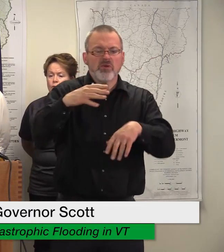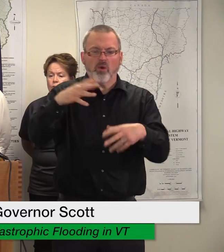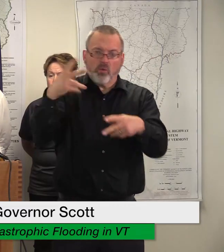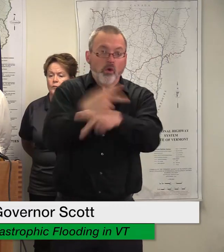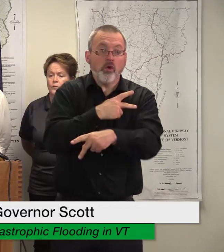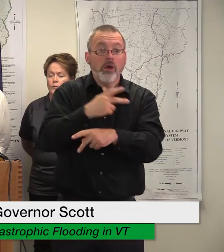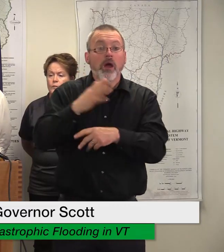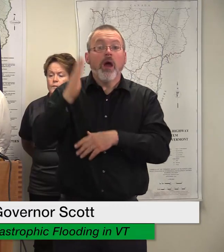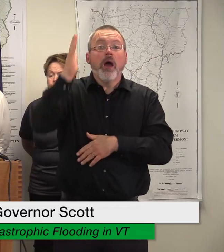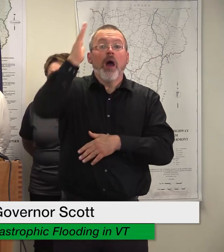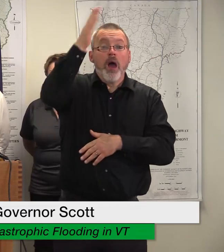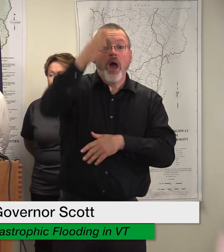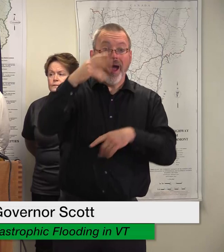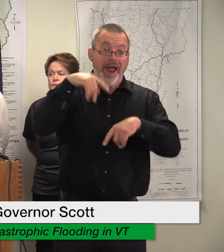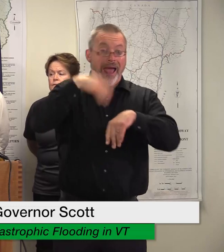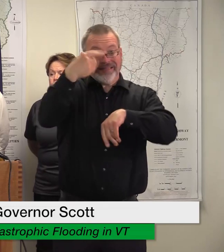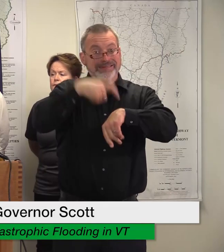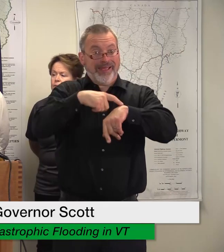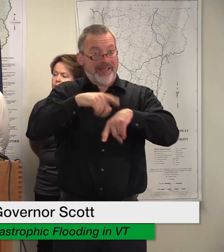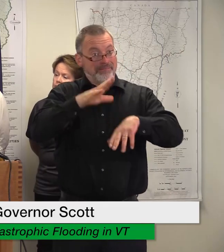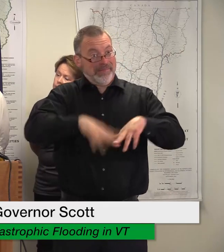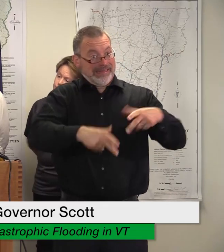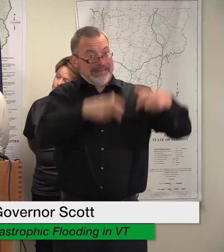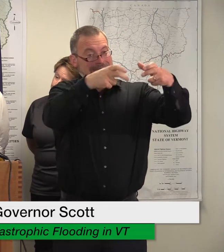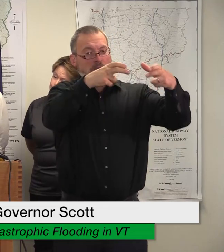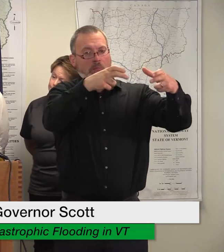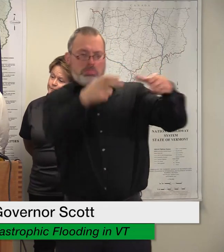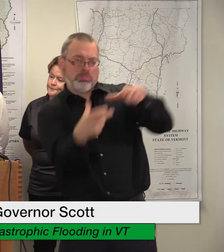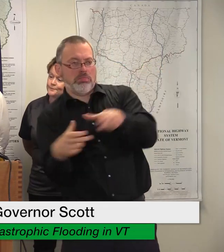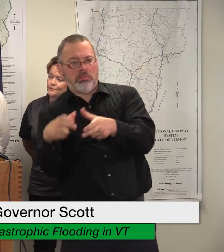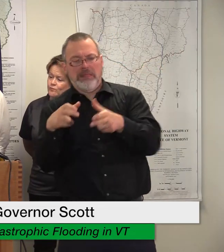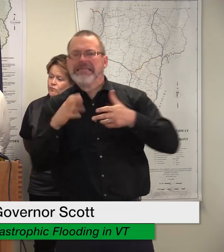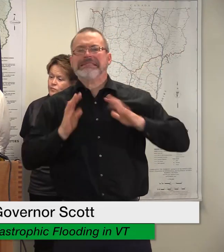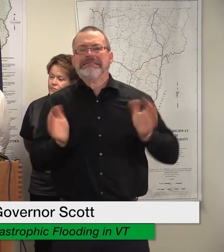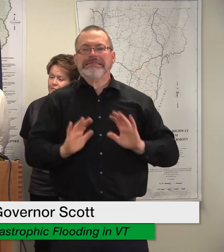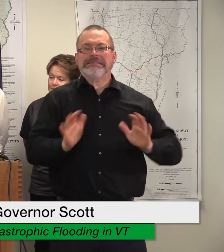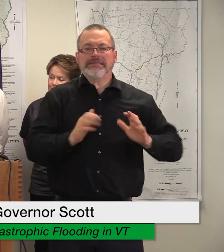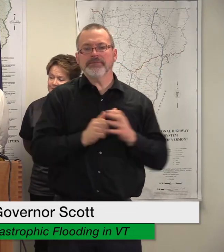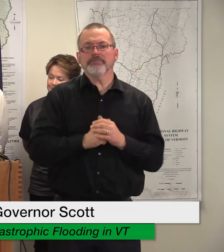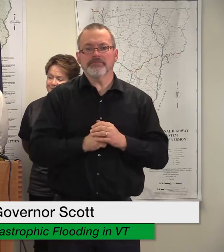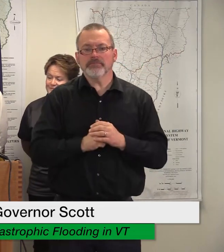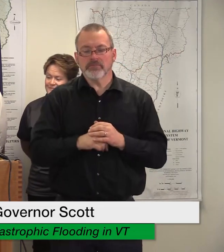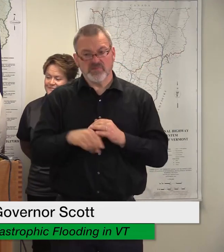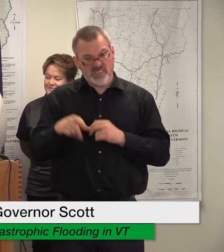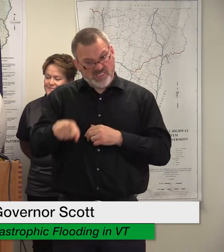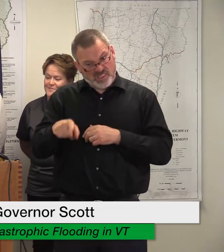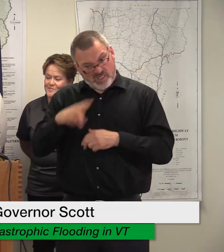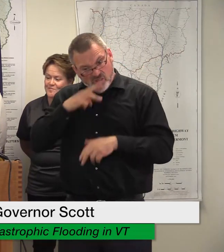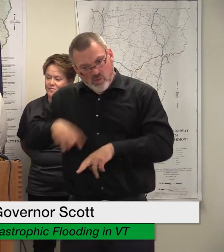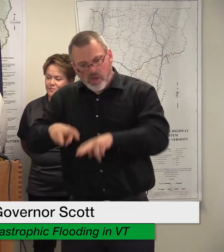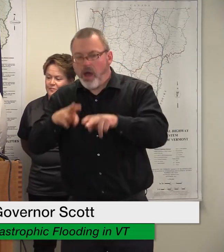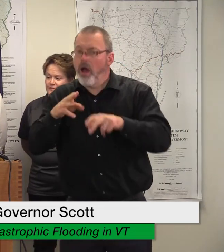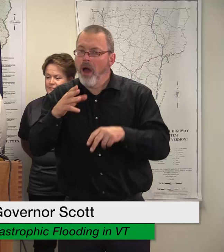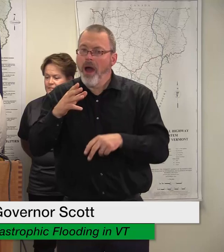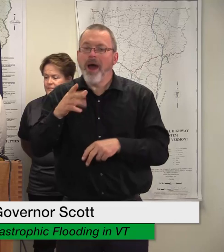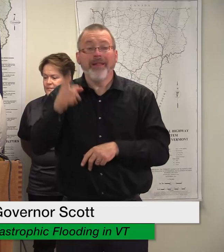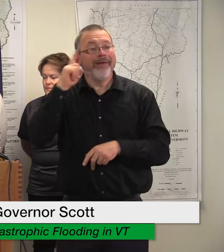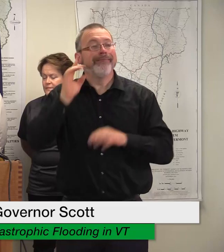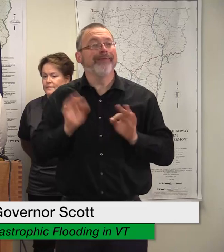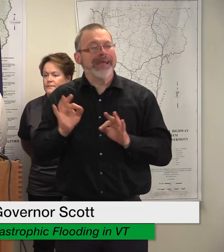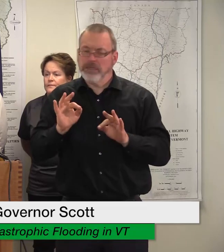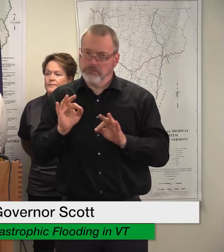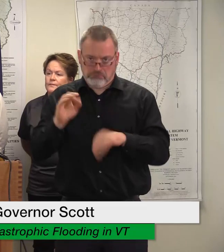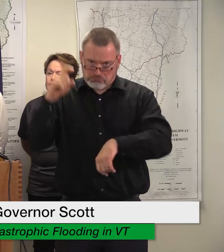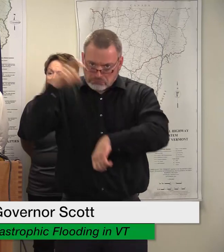event. As we have seen this month, rivers have a lot of energy, and one of the ways they consume that energy is by tossing logs